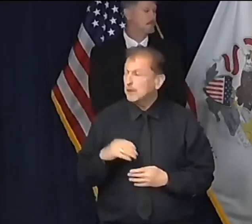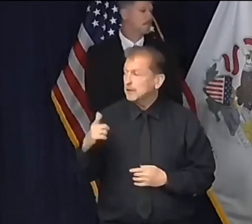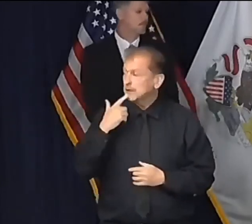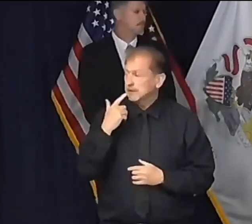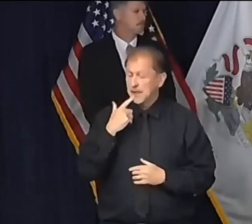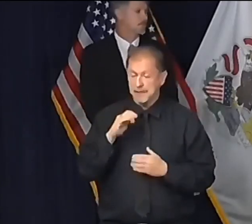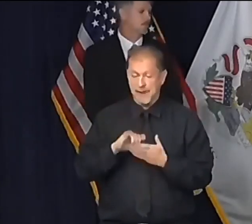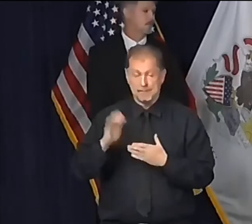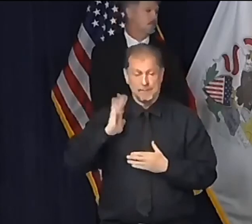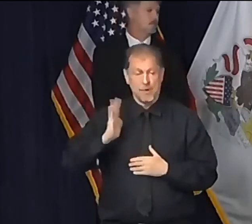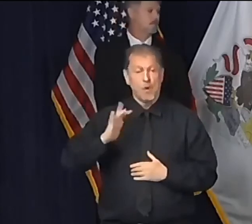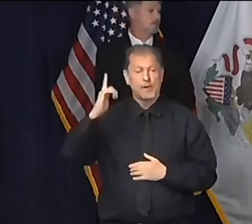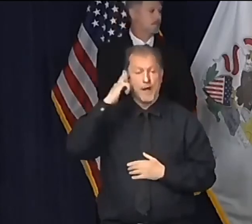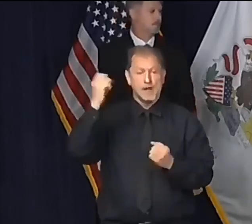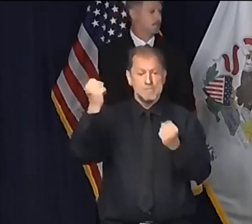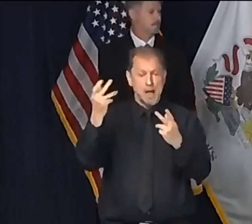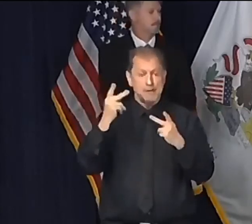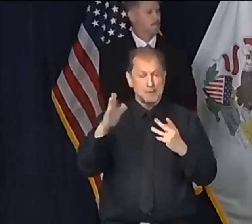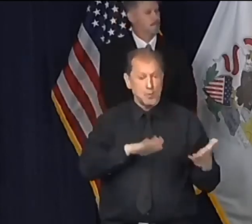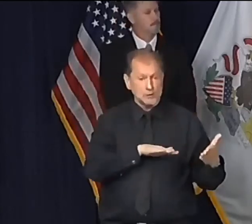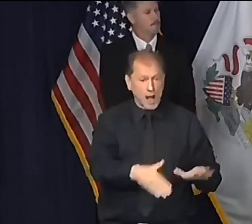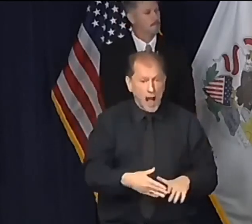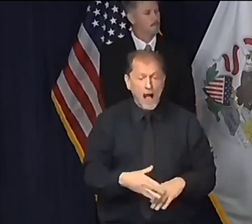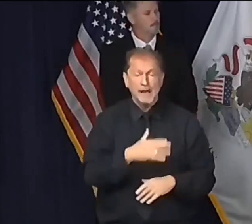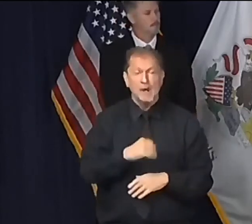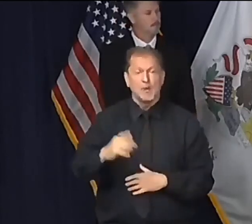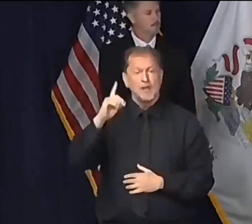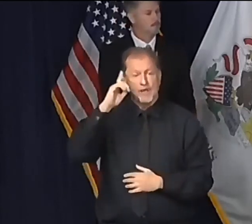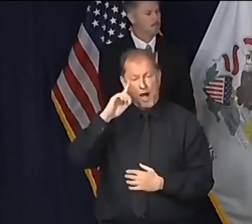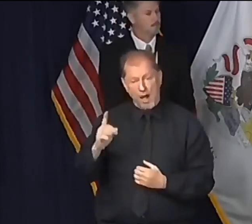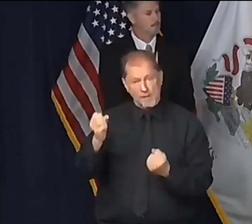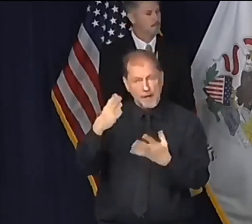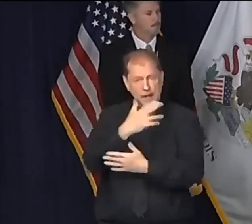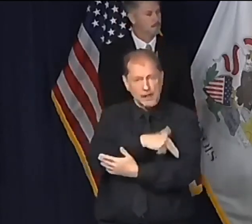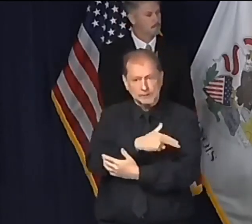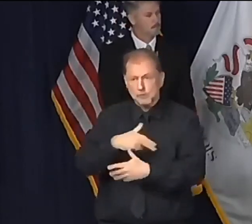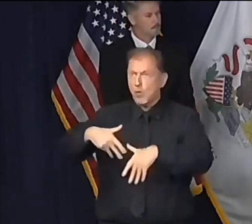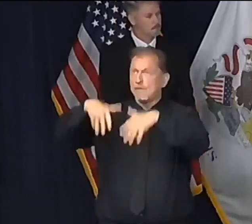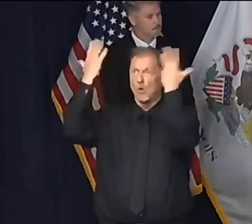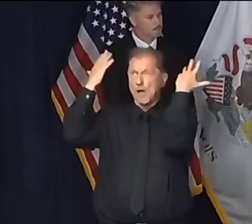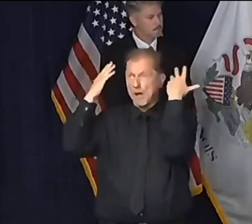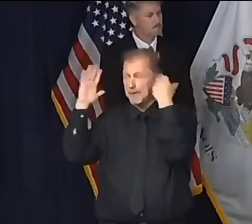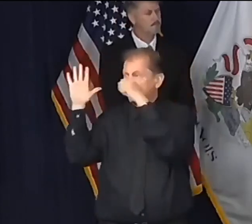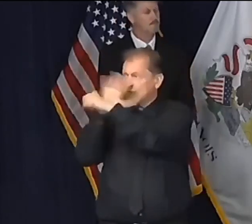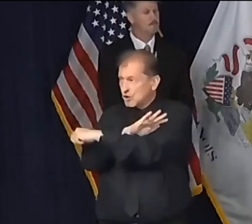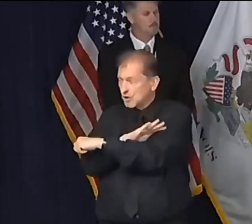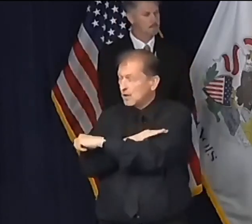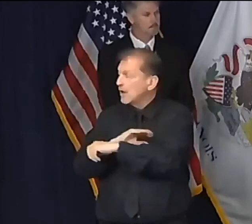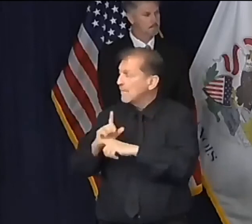lower than expected, that the hospitalization rate might be lower than expected, gives me optimism.